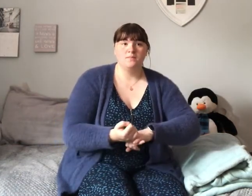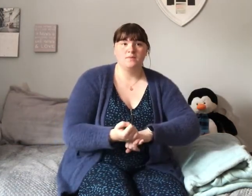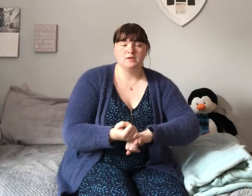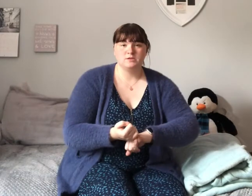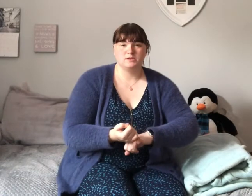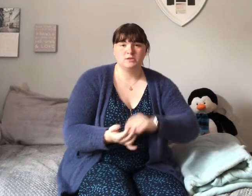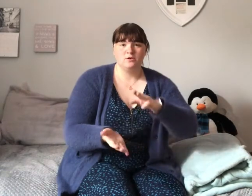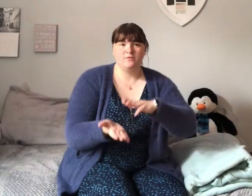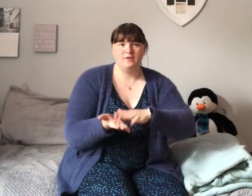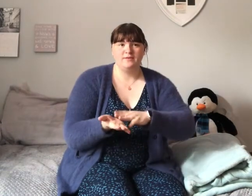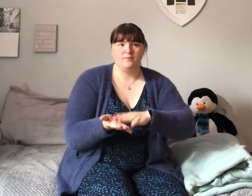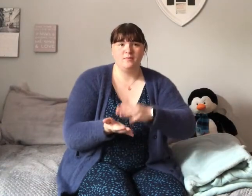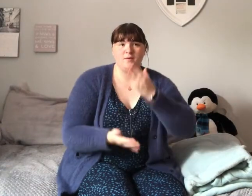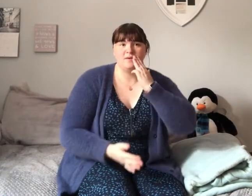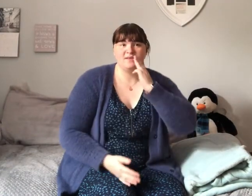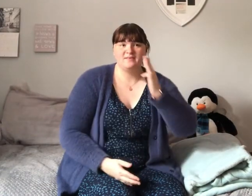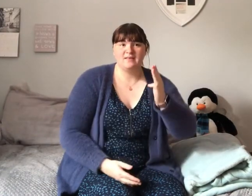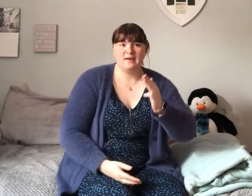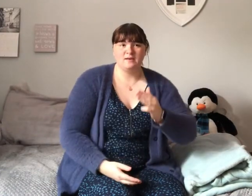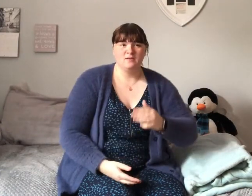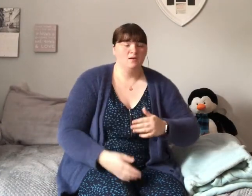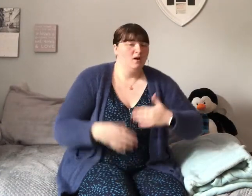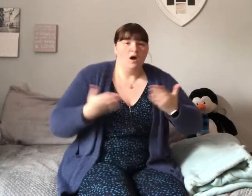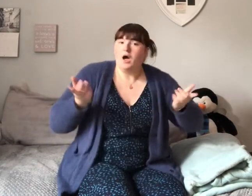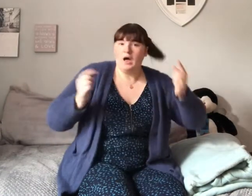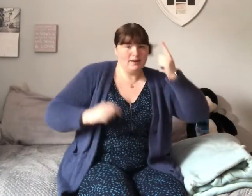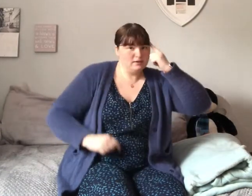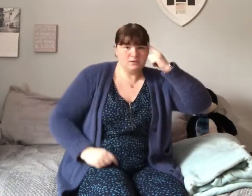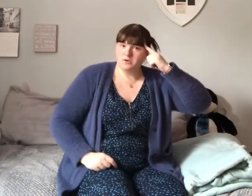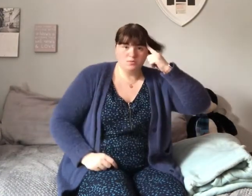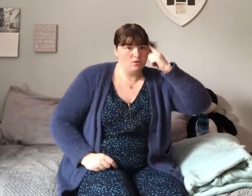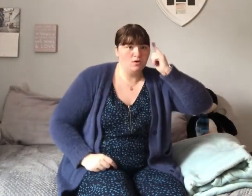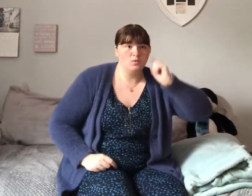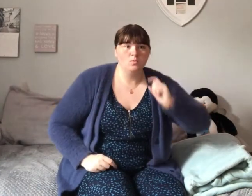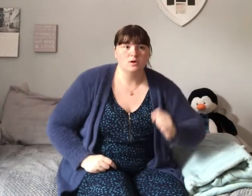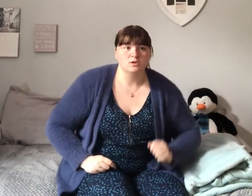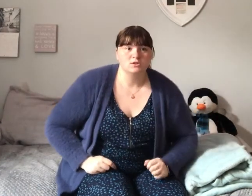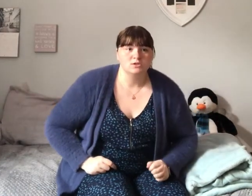But Sophie's mummy said, "I don't know what to do.